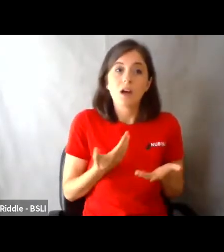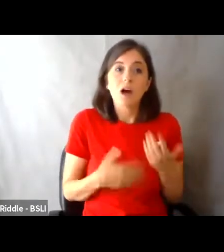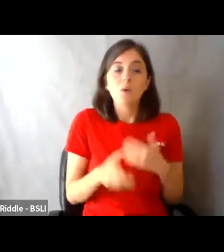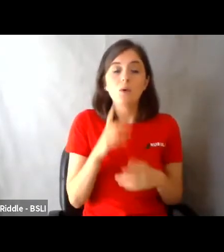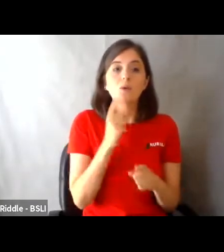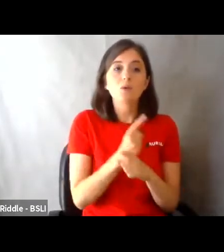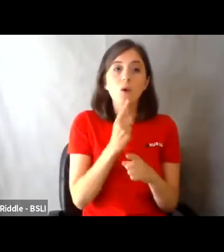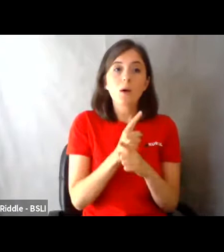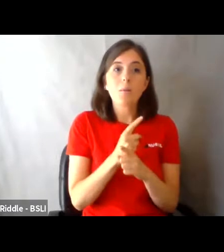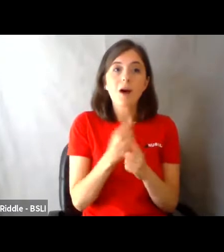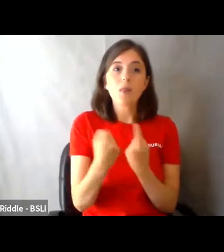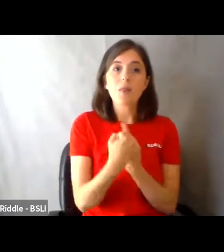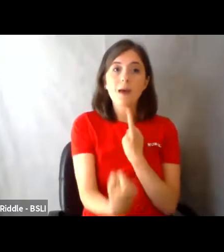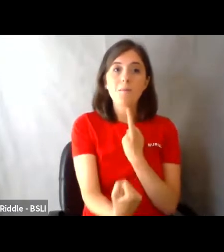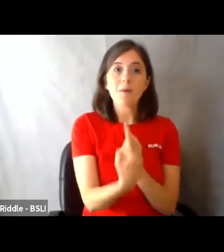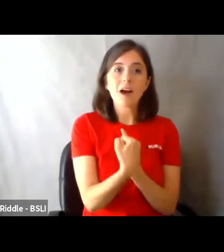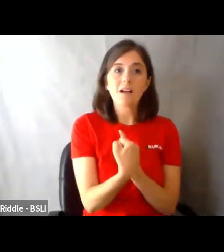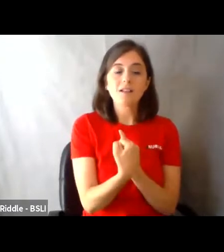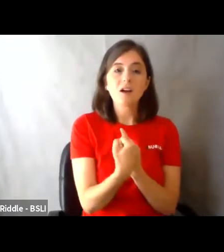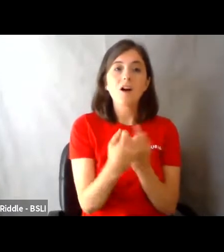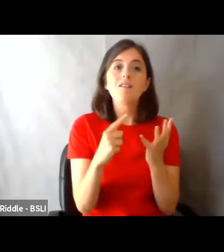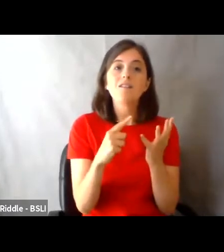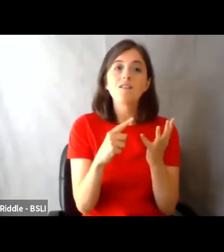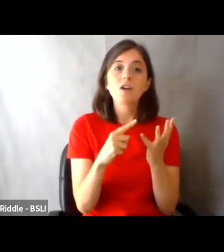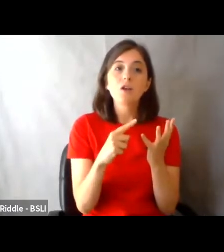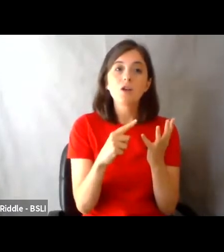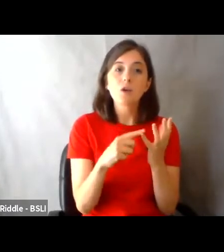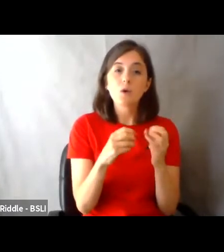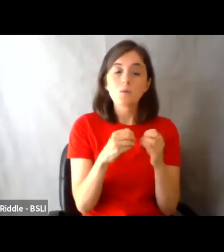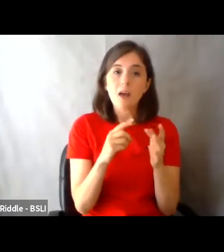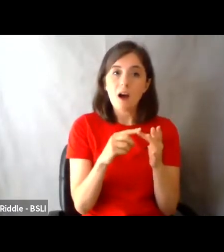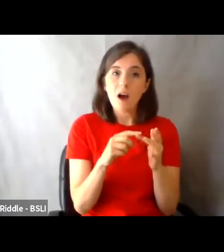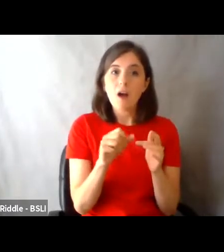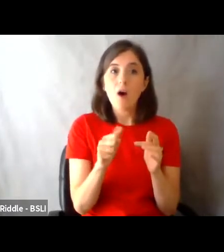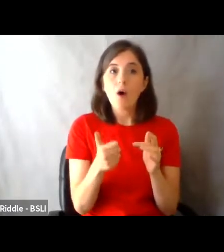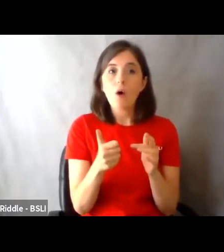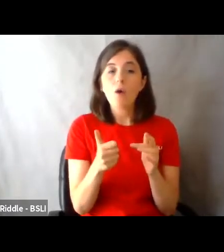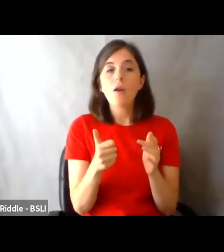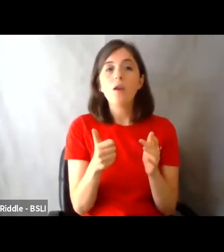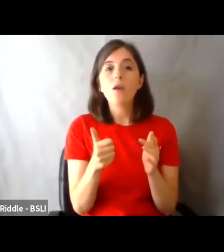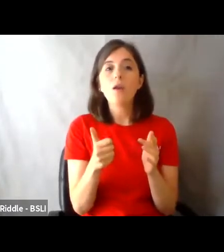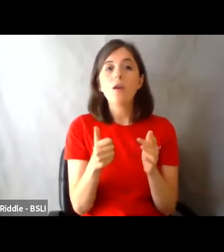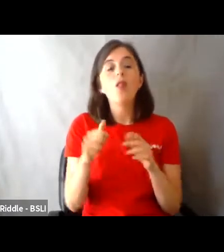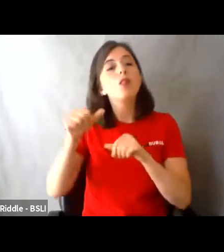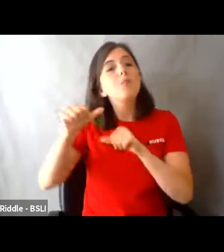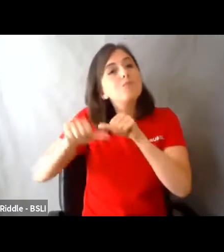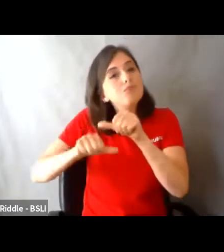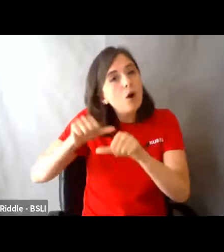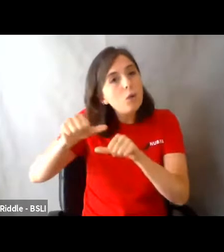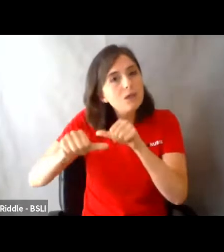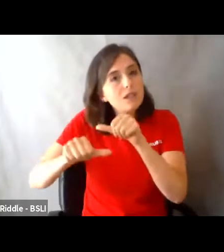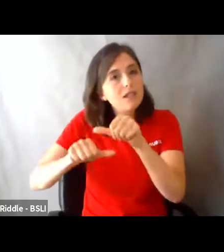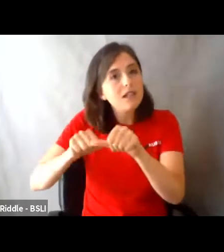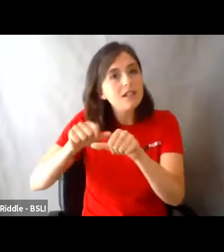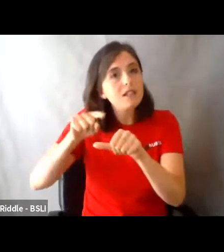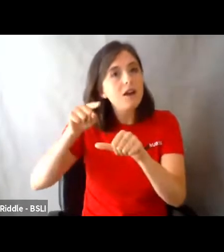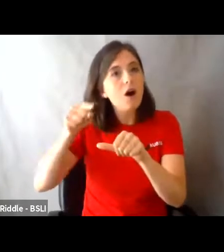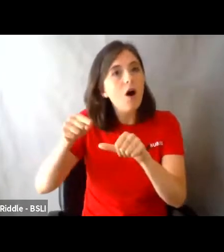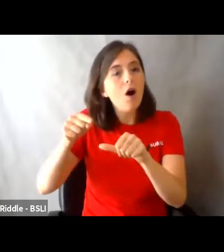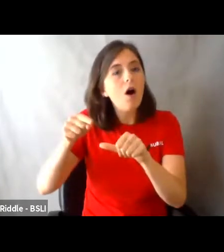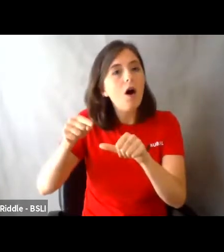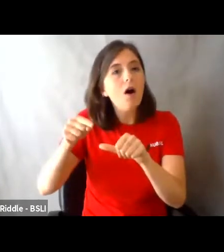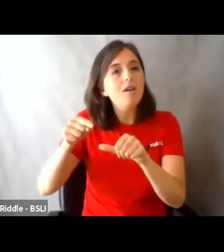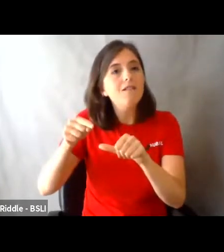the impact of universal basic income on the process of decommodification